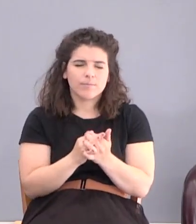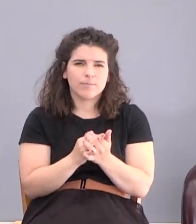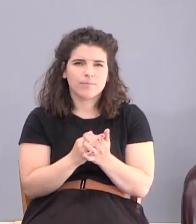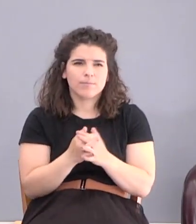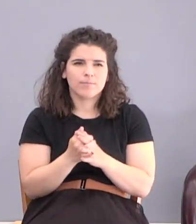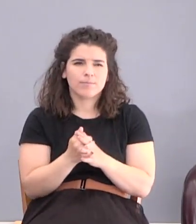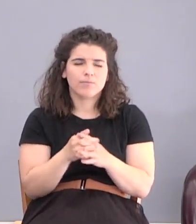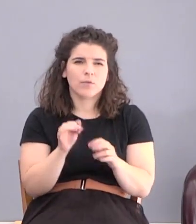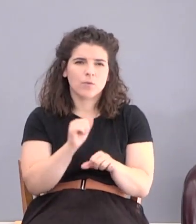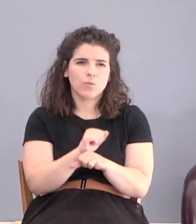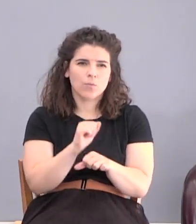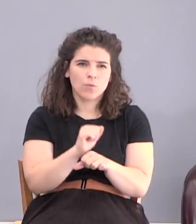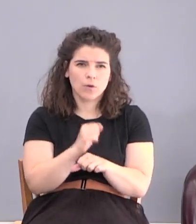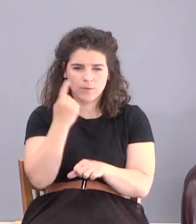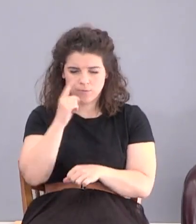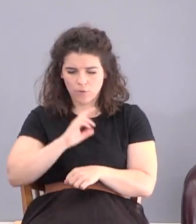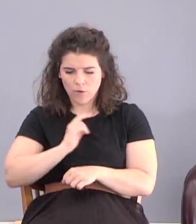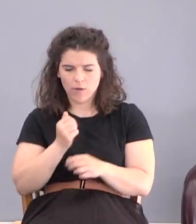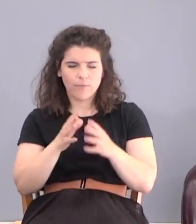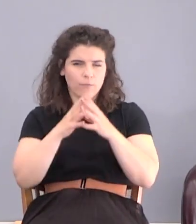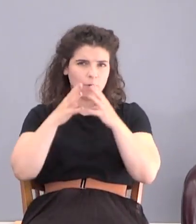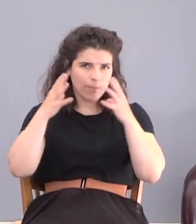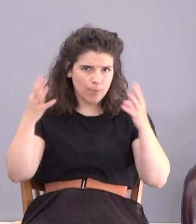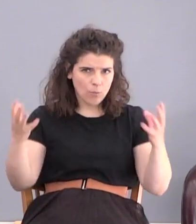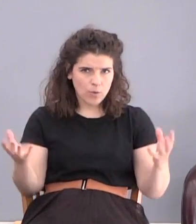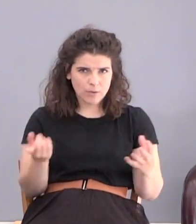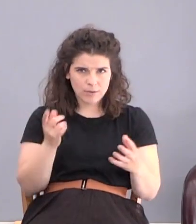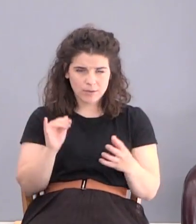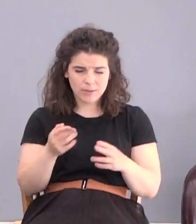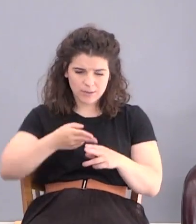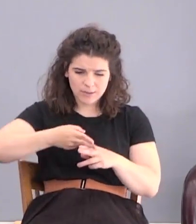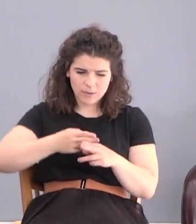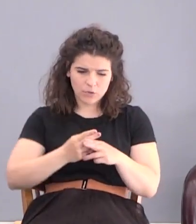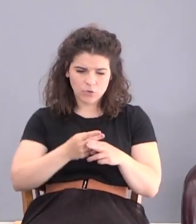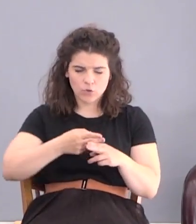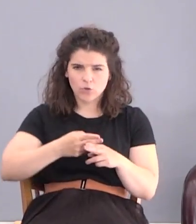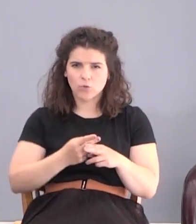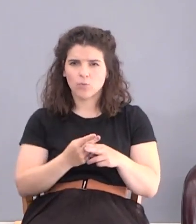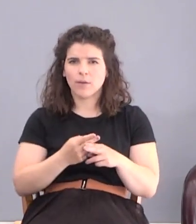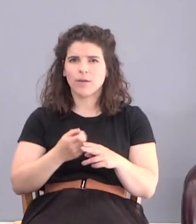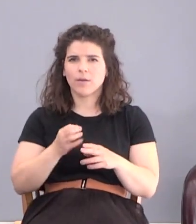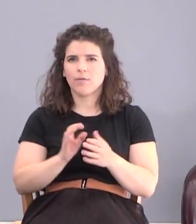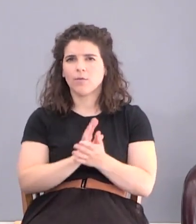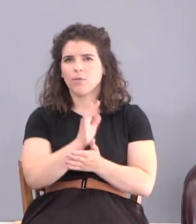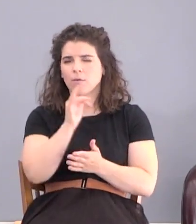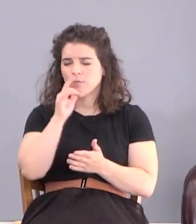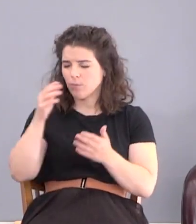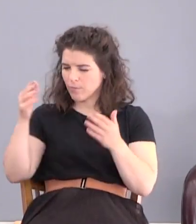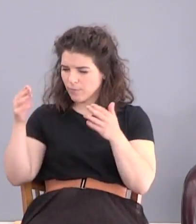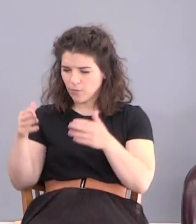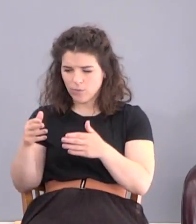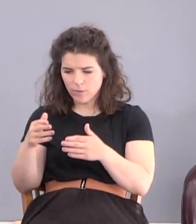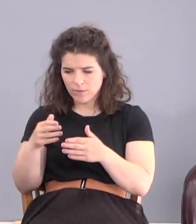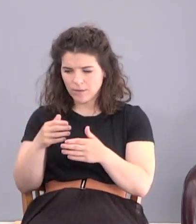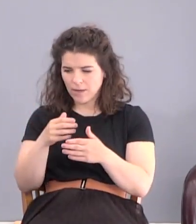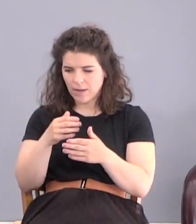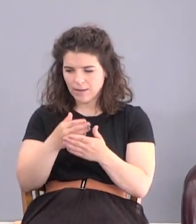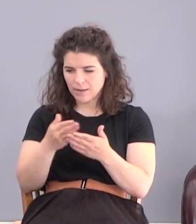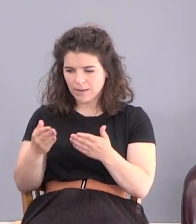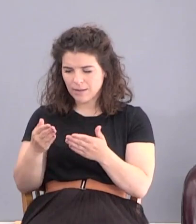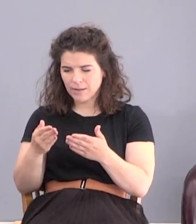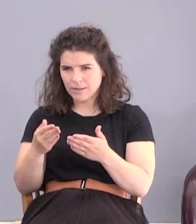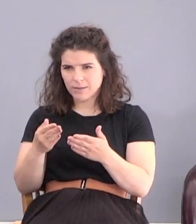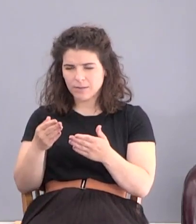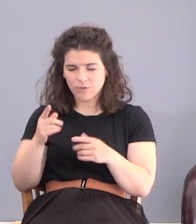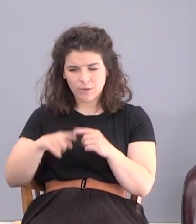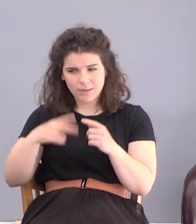And it says, worketh for us a far more exceeding and eternal weight of glory, while we look not at the things which are seen, but at the things which are